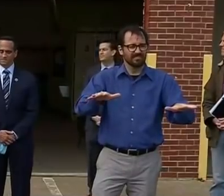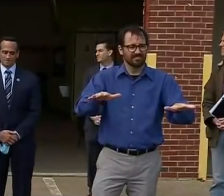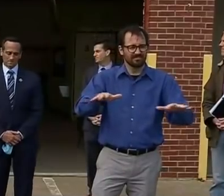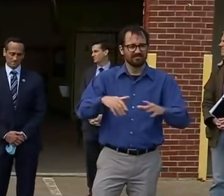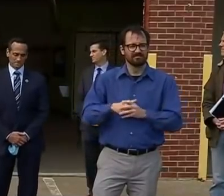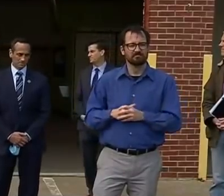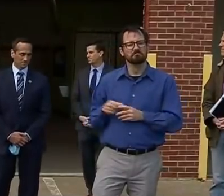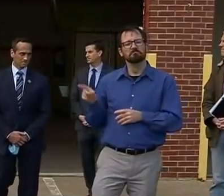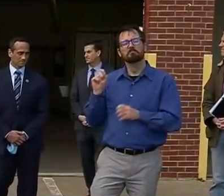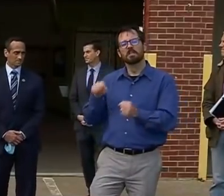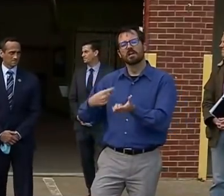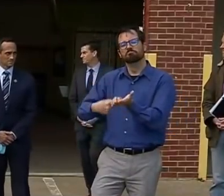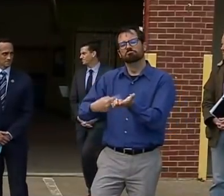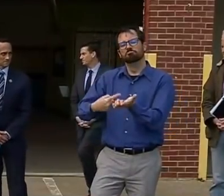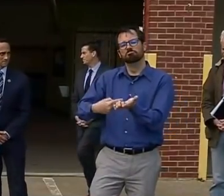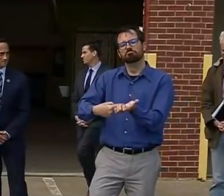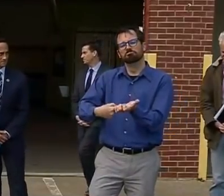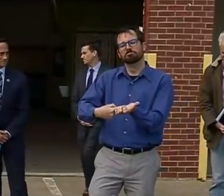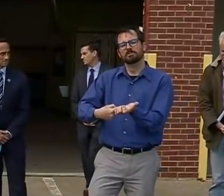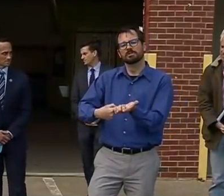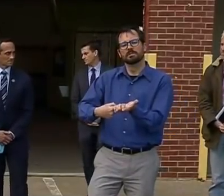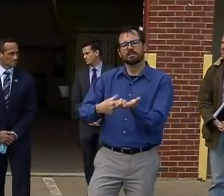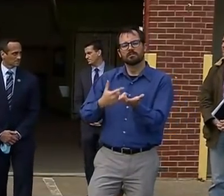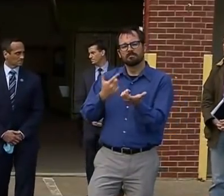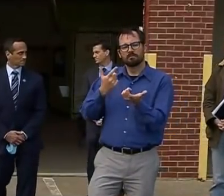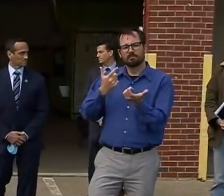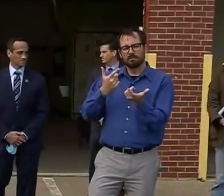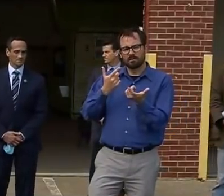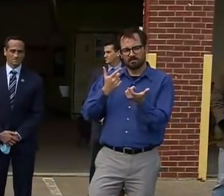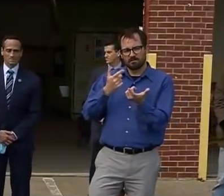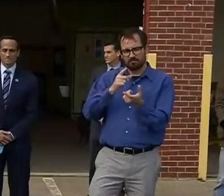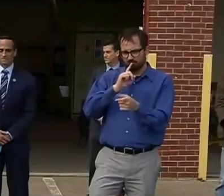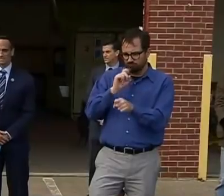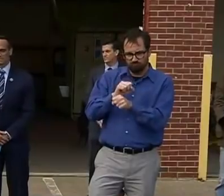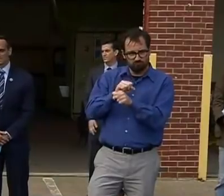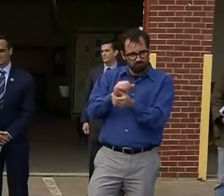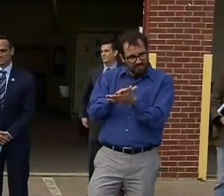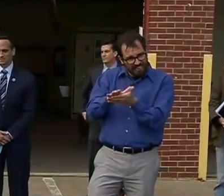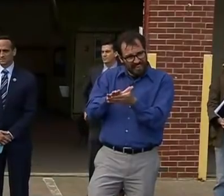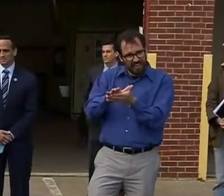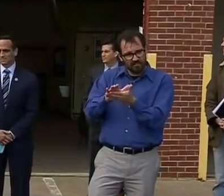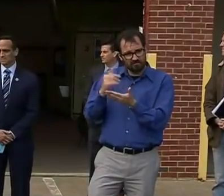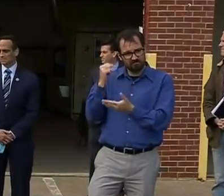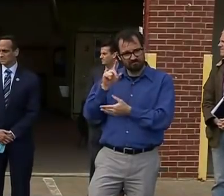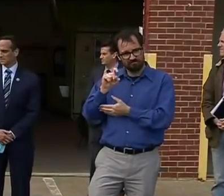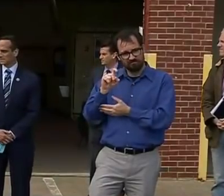process and the decontamination system itself, because I think that's important for people to hear.